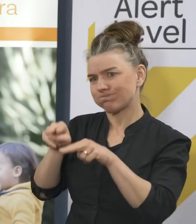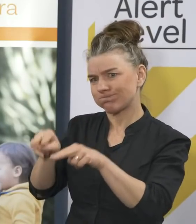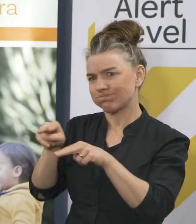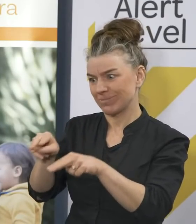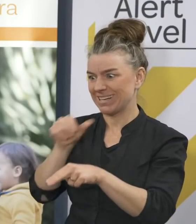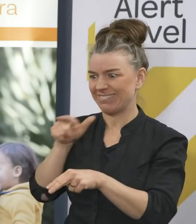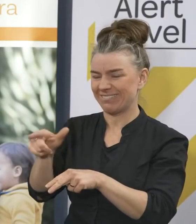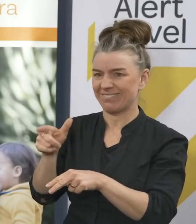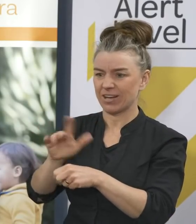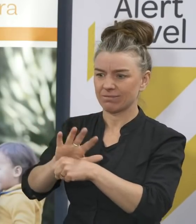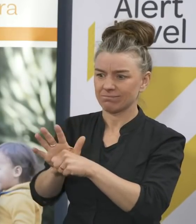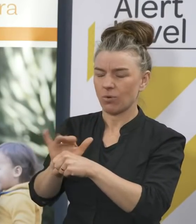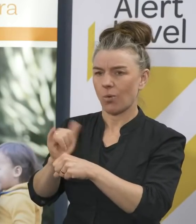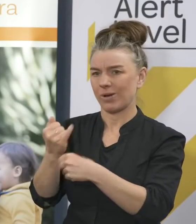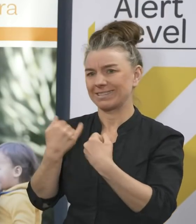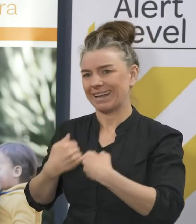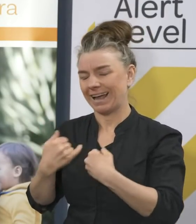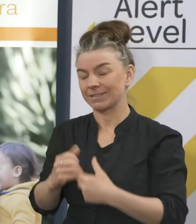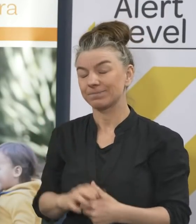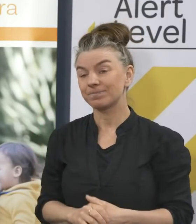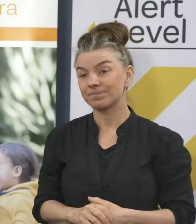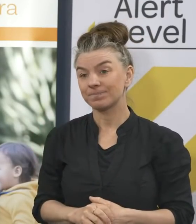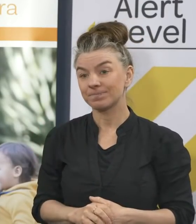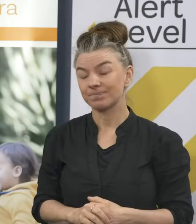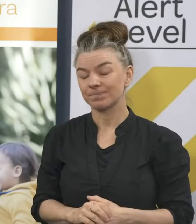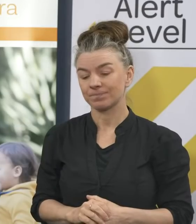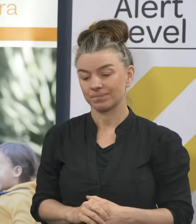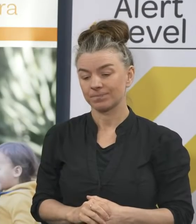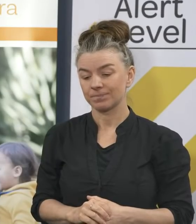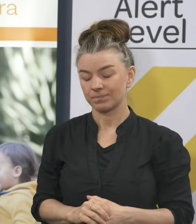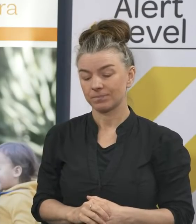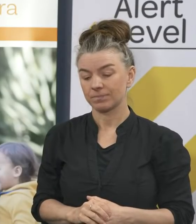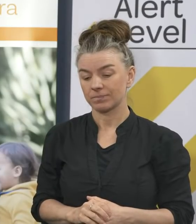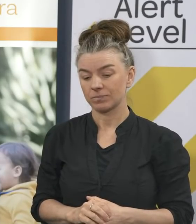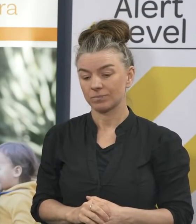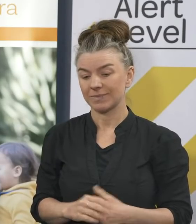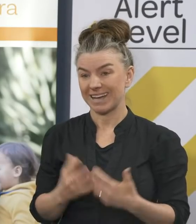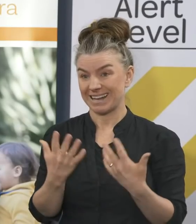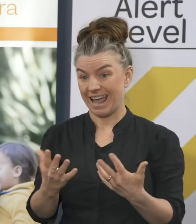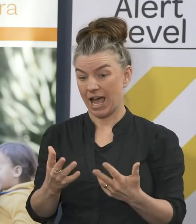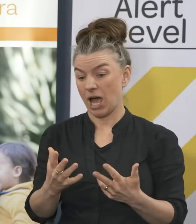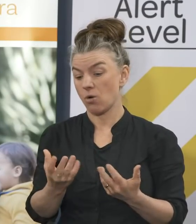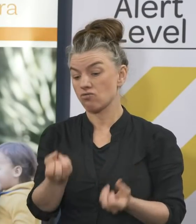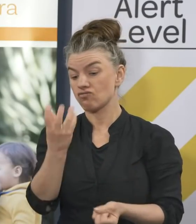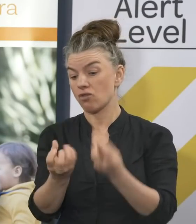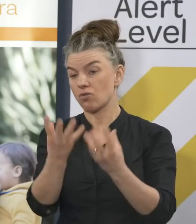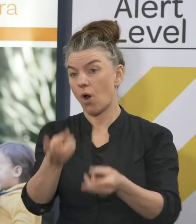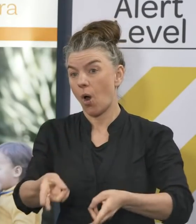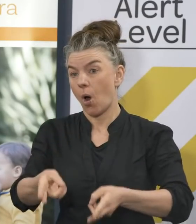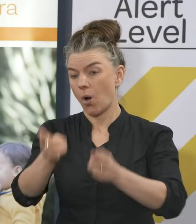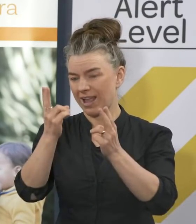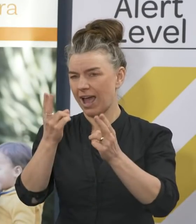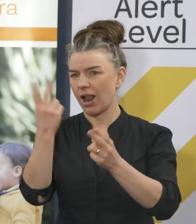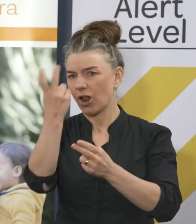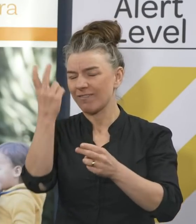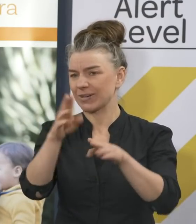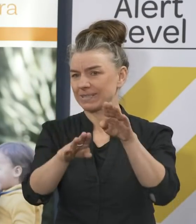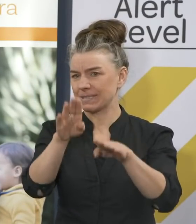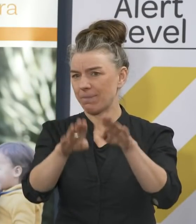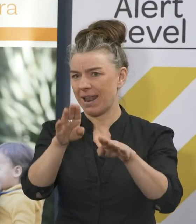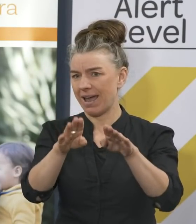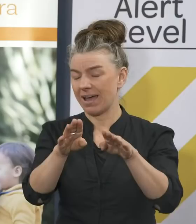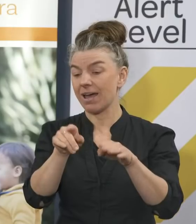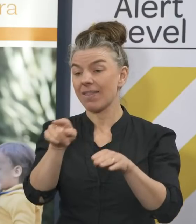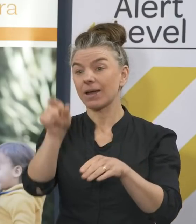COVID-19 may require. Similar arrangements are being investigated in Rotorua, and in the meantime, the case that is currently